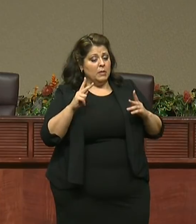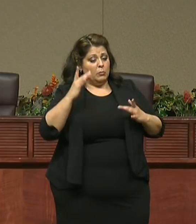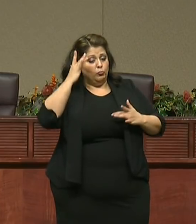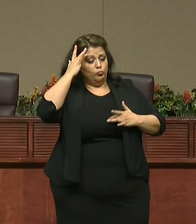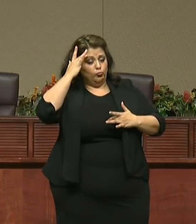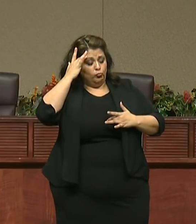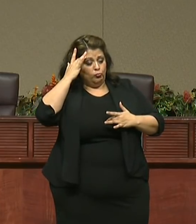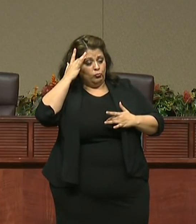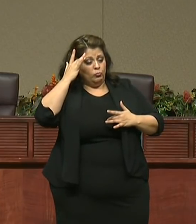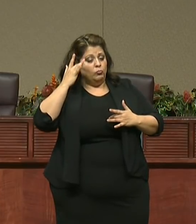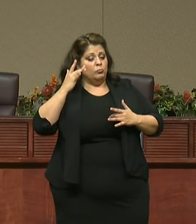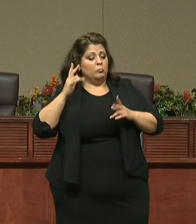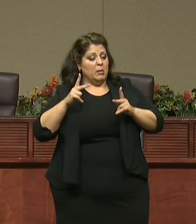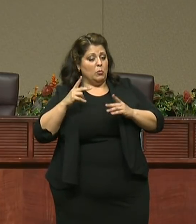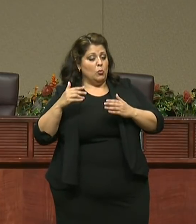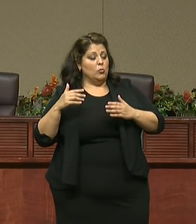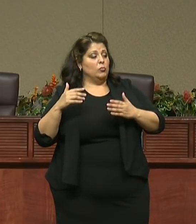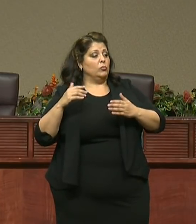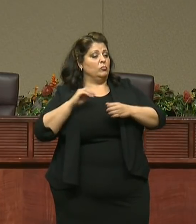the older residents here.